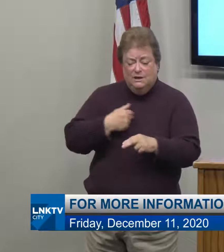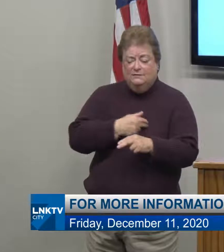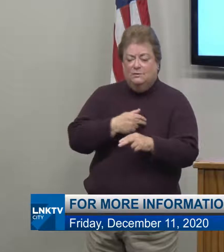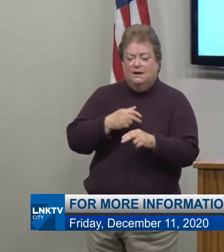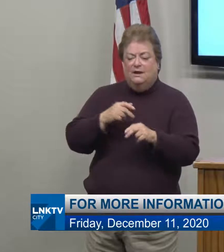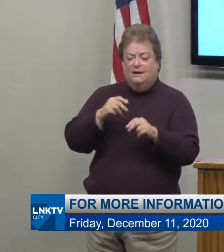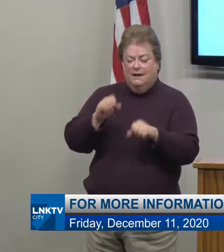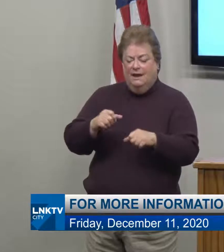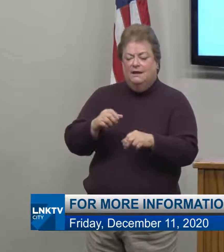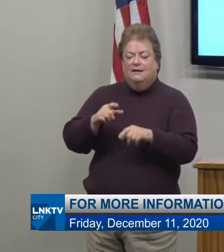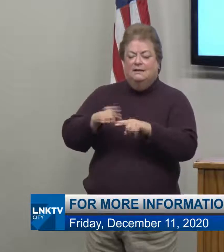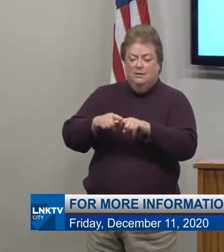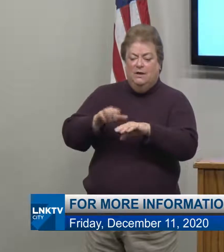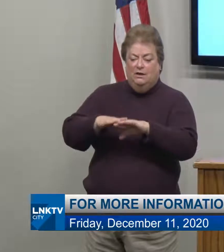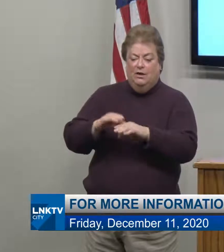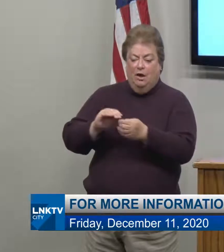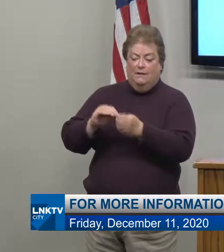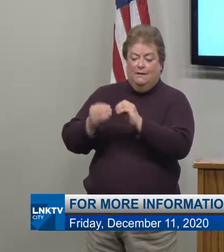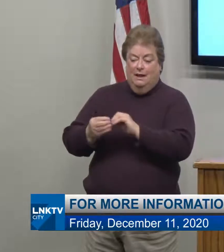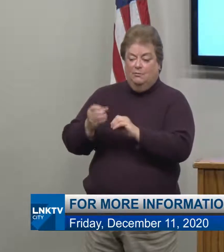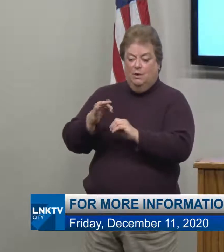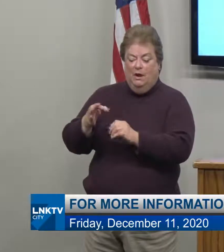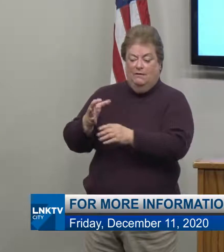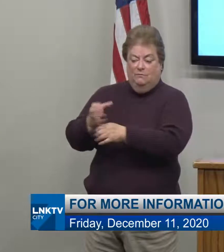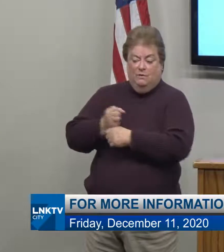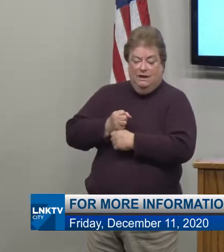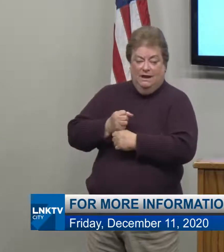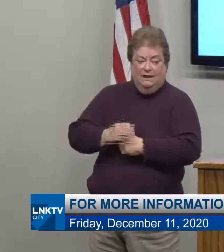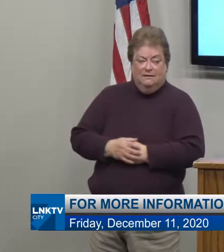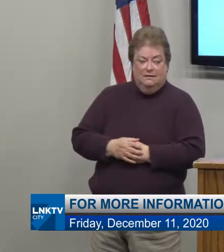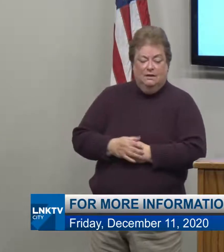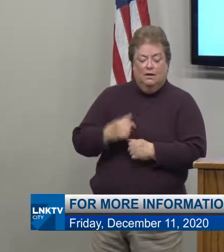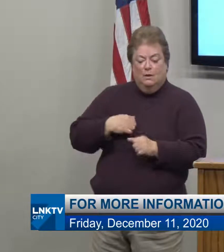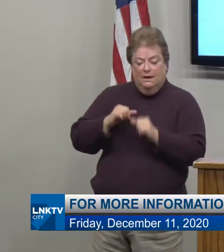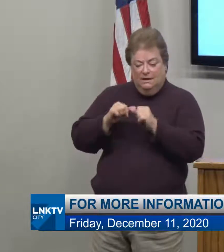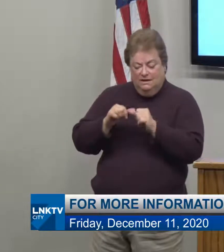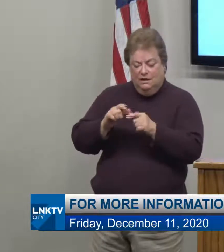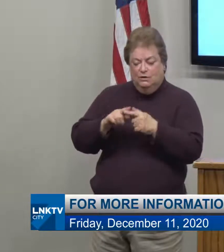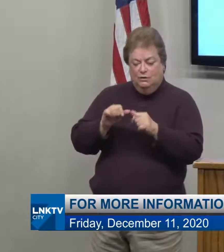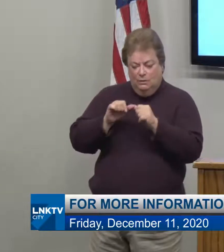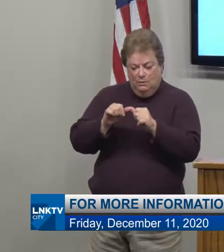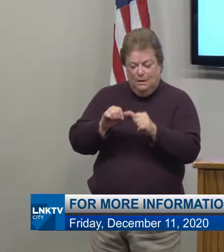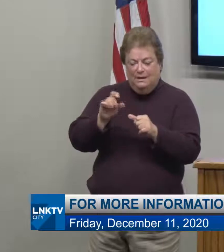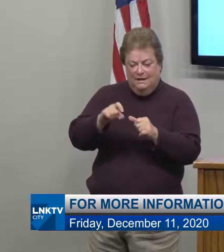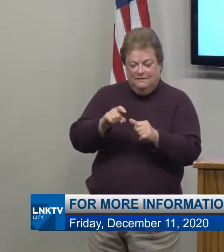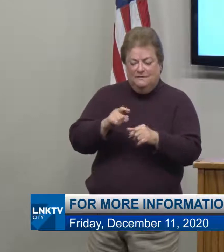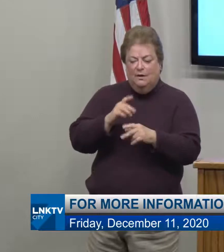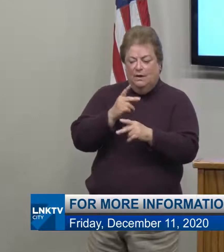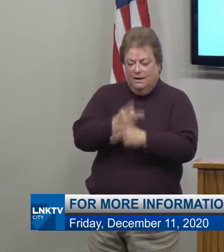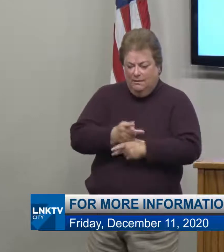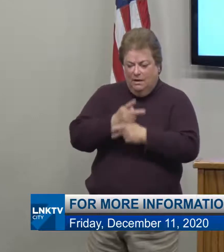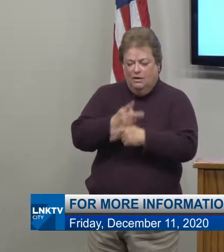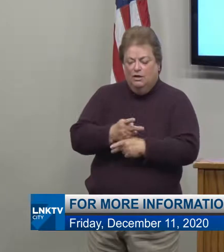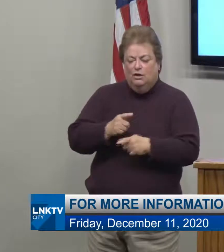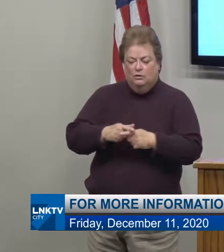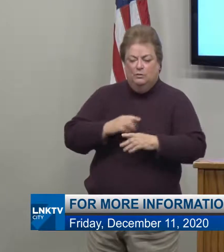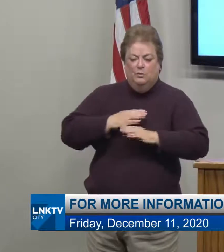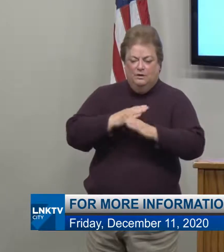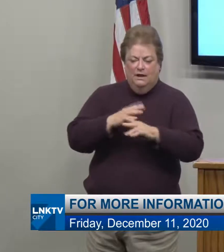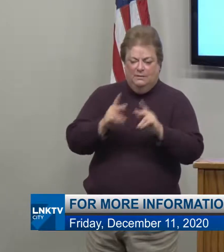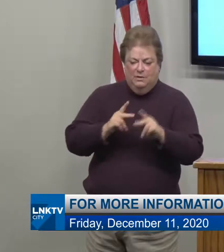doses provided. In the meantime, we continue to take the necessary precautions to protect everyone in our